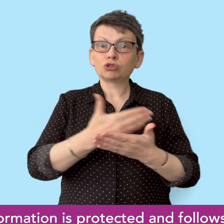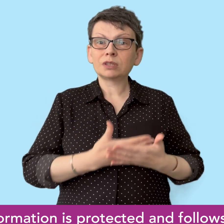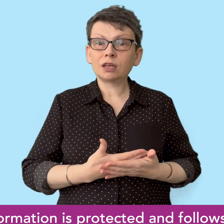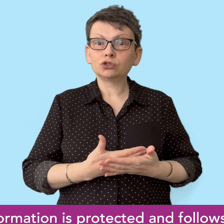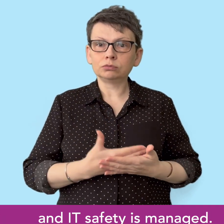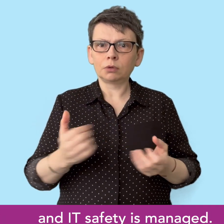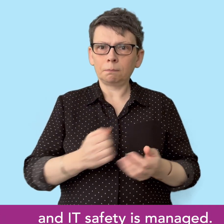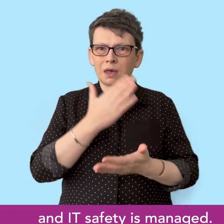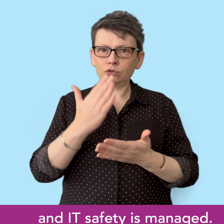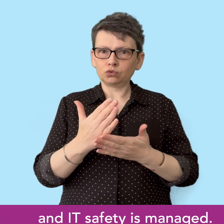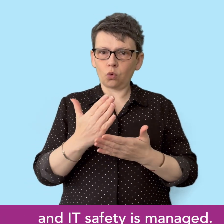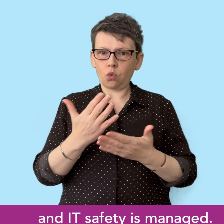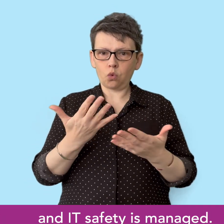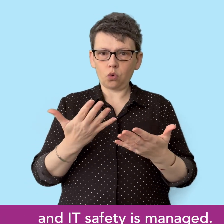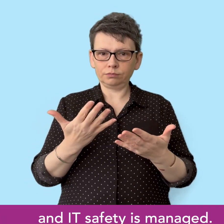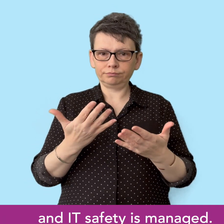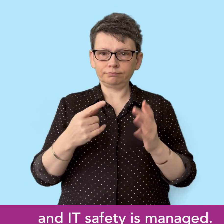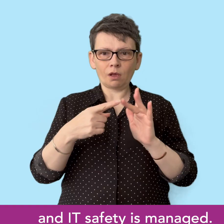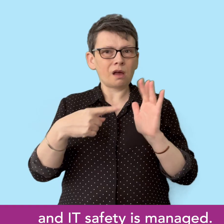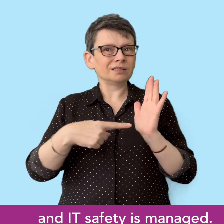requirements, and IT safety is managed.